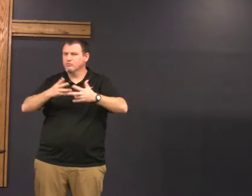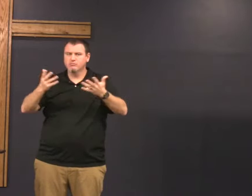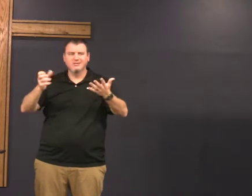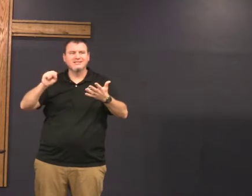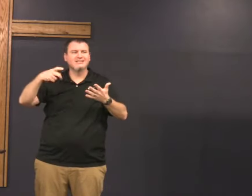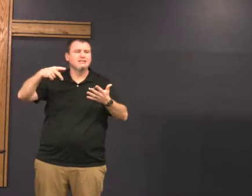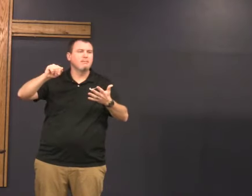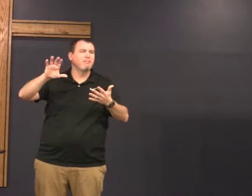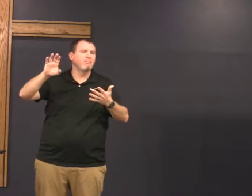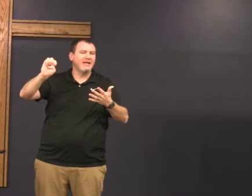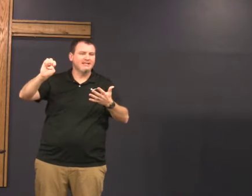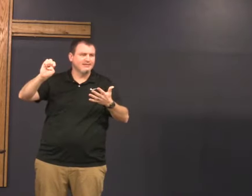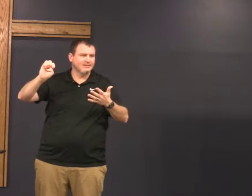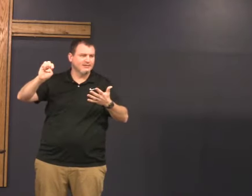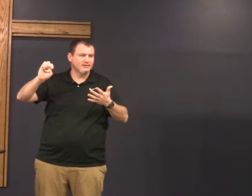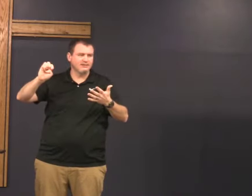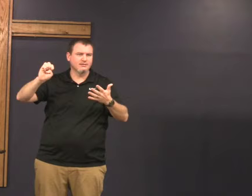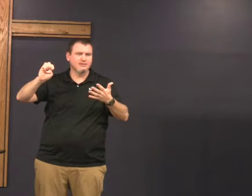The universe, space,